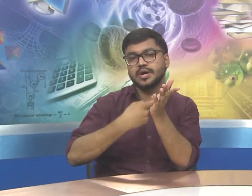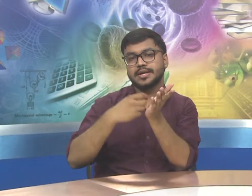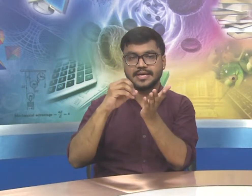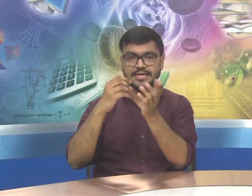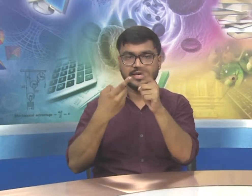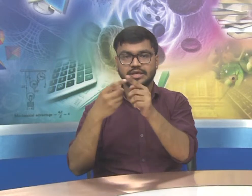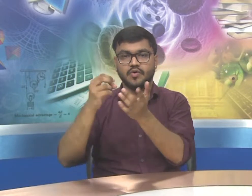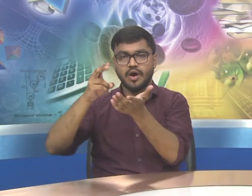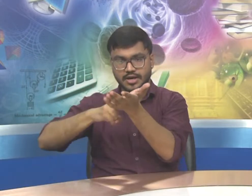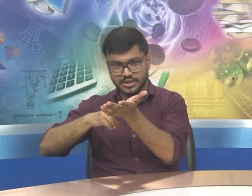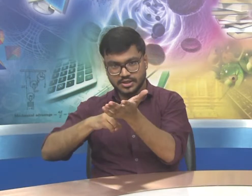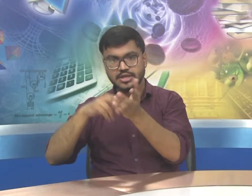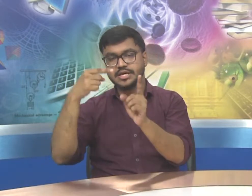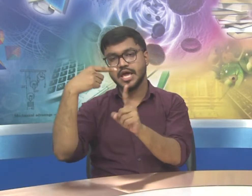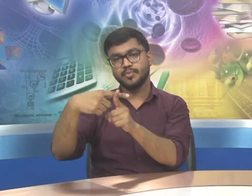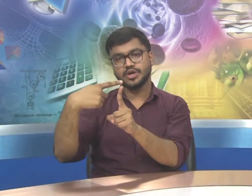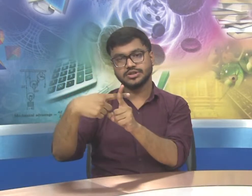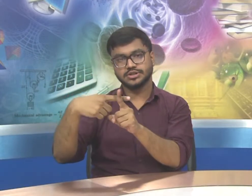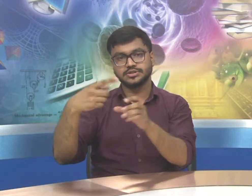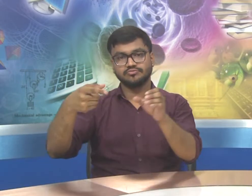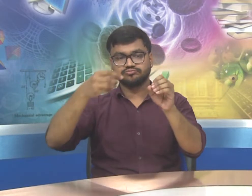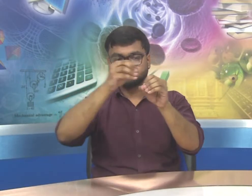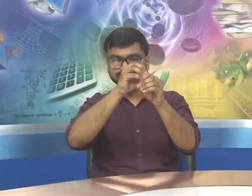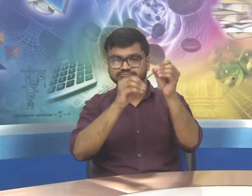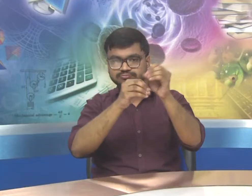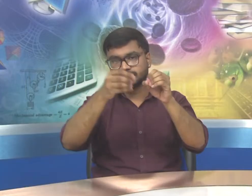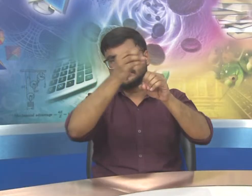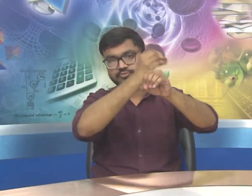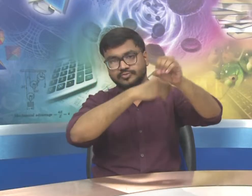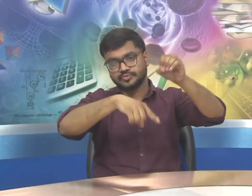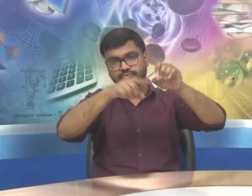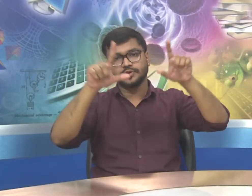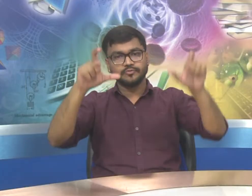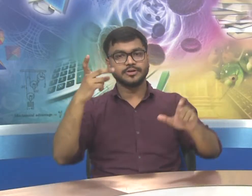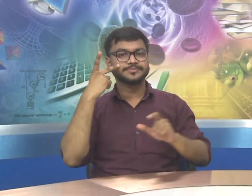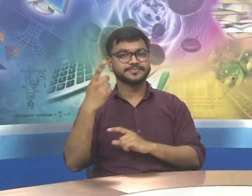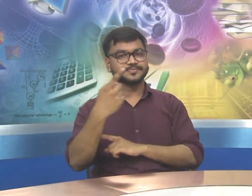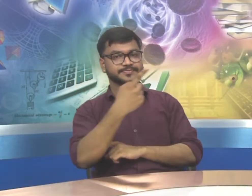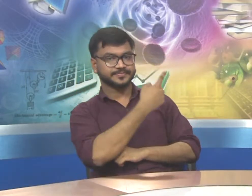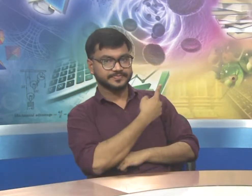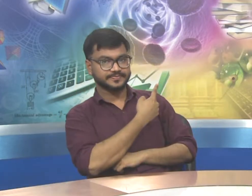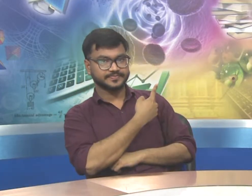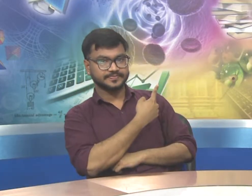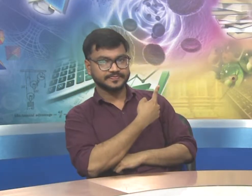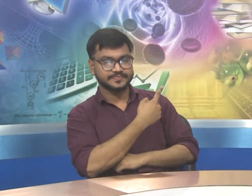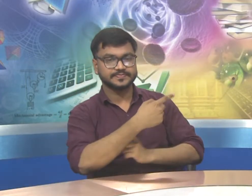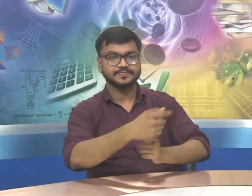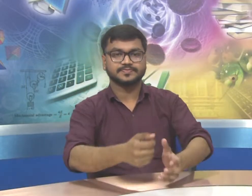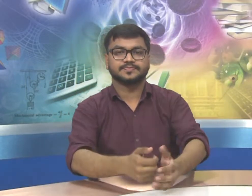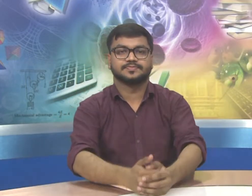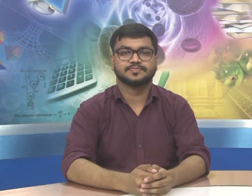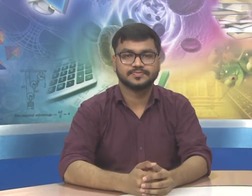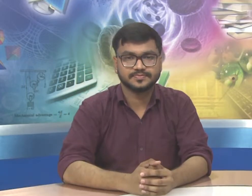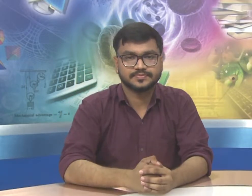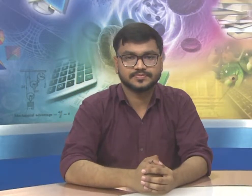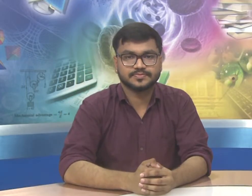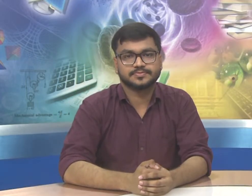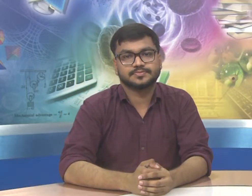Nucleus include protons and neutrons. Protons has positive signs